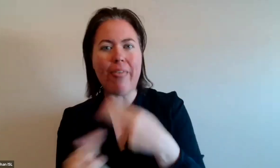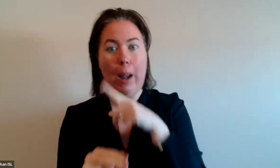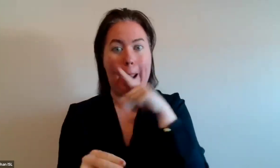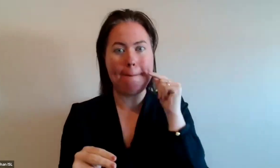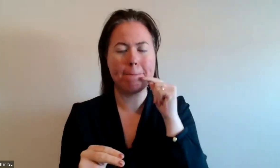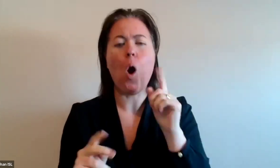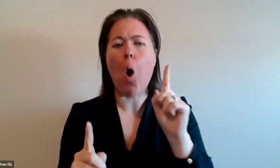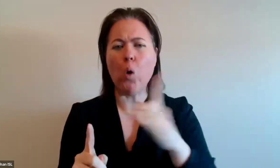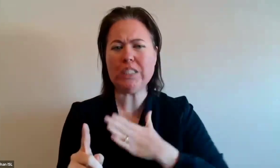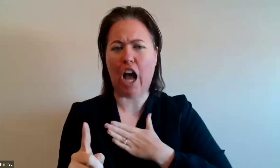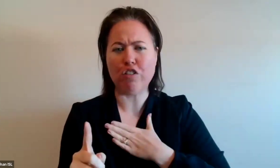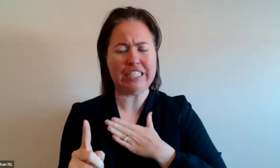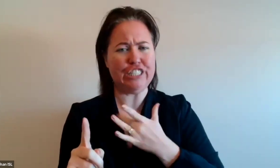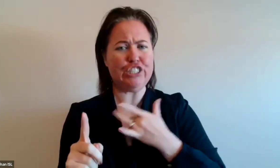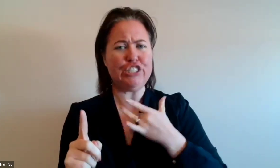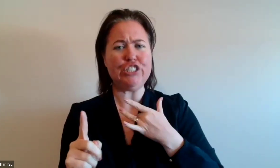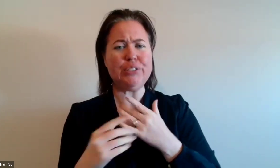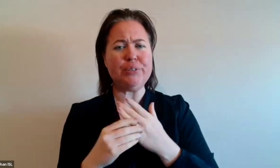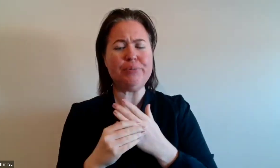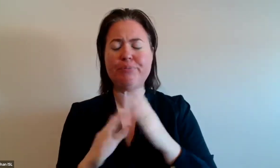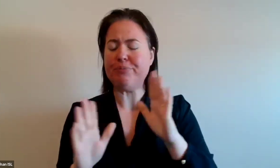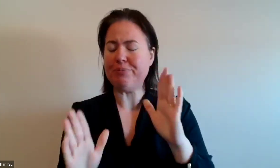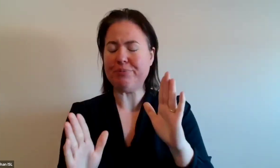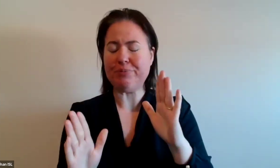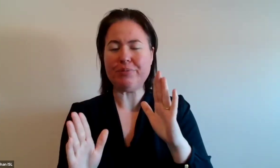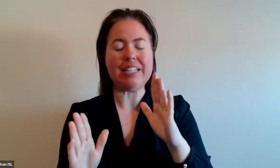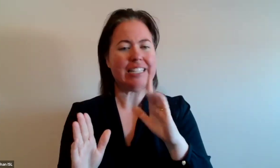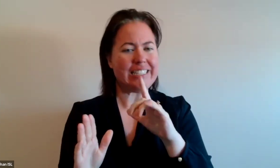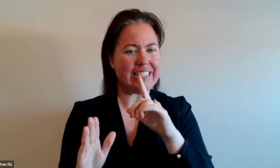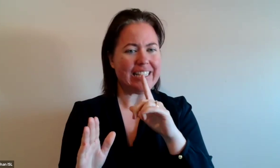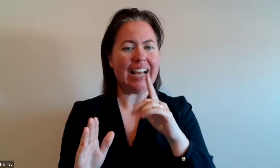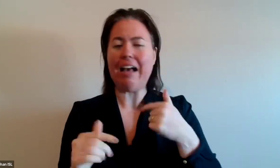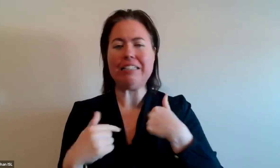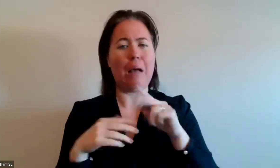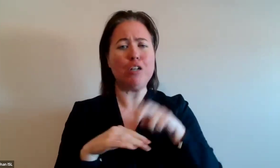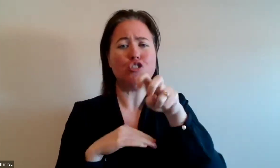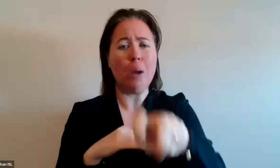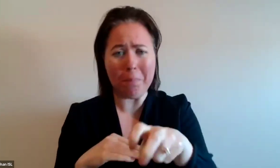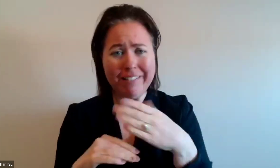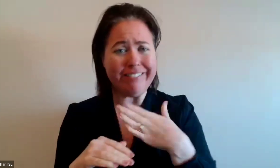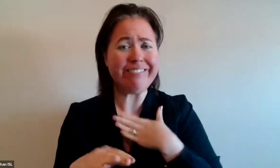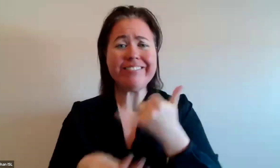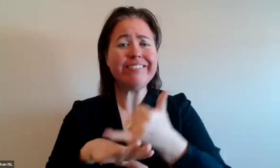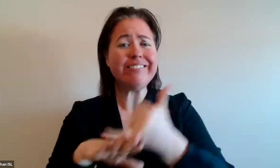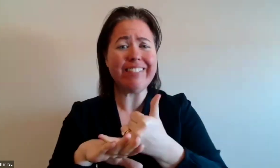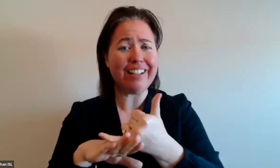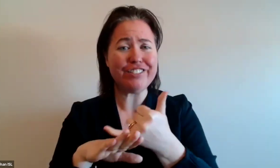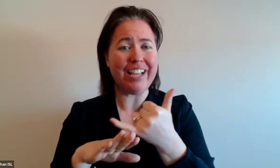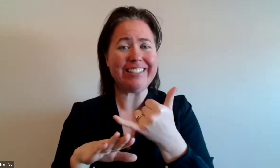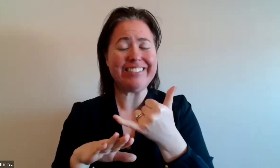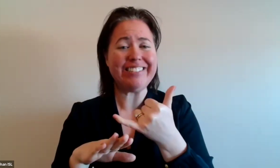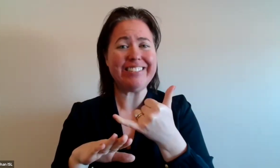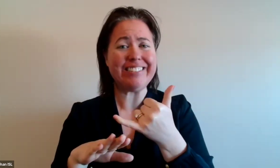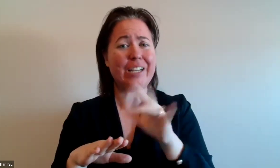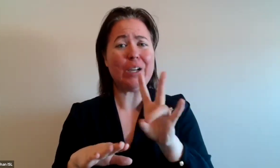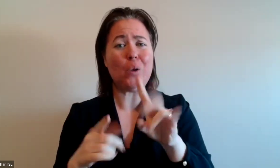Oh, sorry, I'm just being corrected about who's next in the lineup and that I am skipping ahead. I'm sorry, we're not going